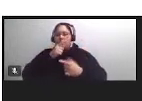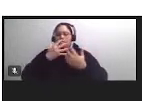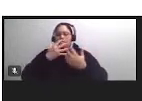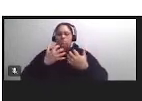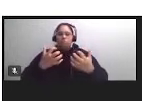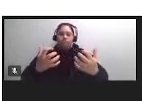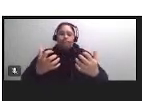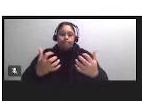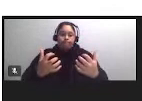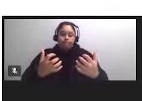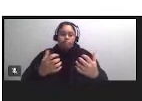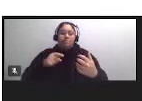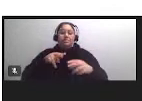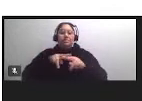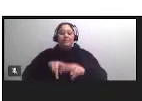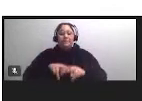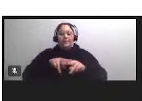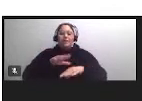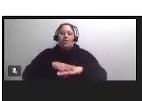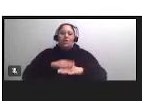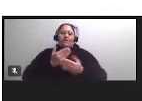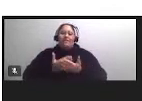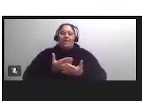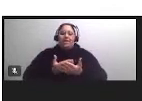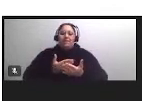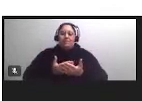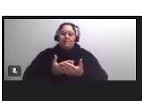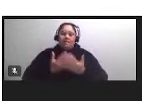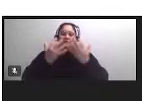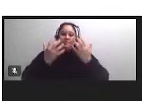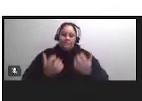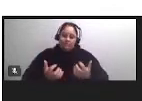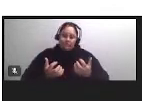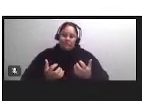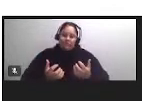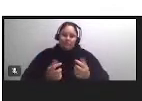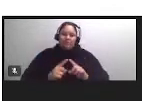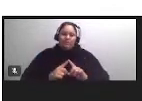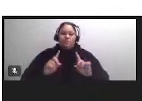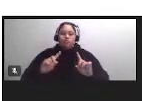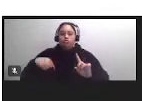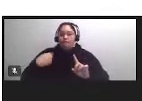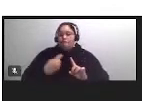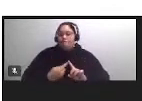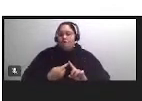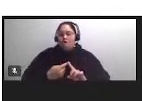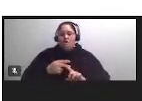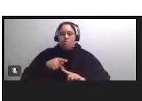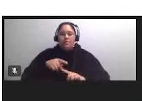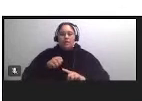is dependent on the available budget, but so far